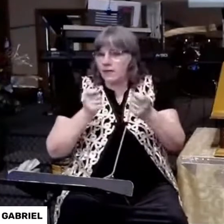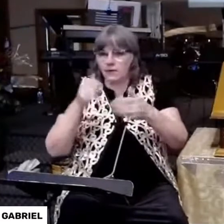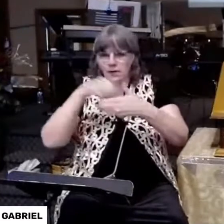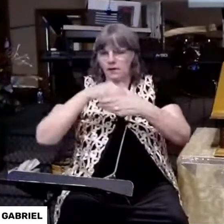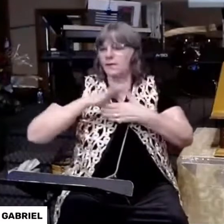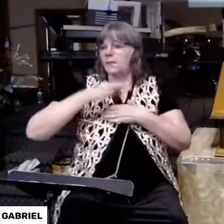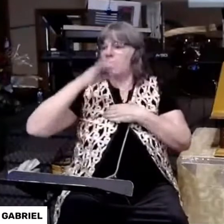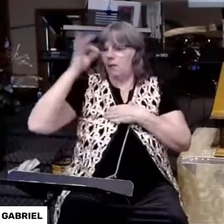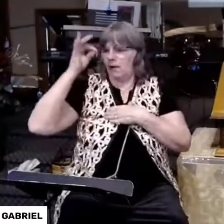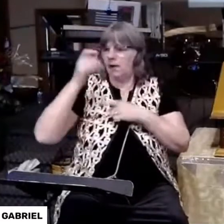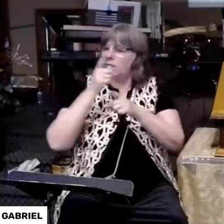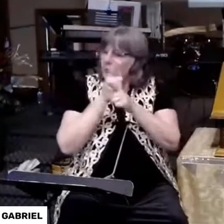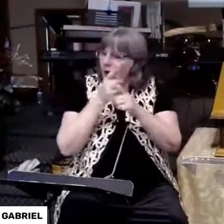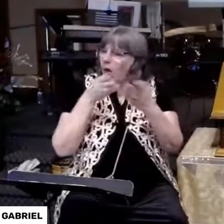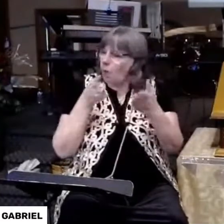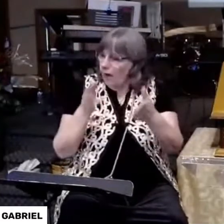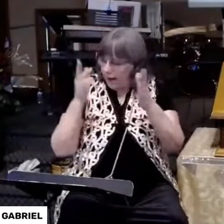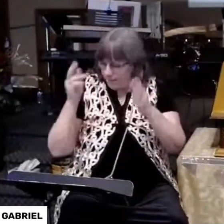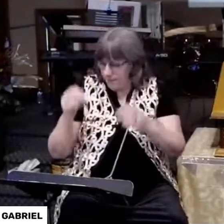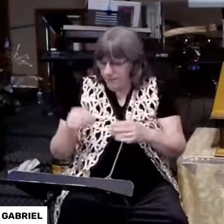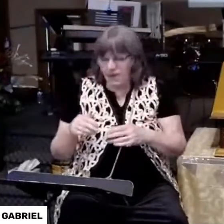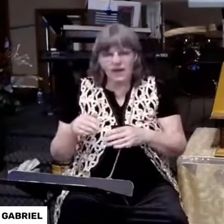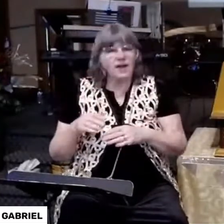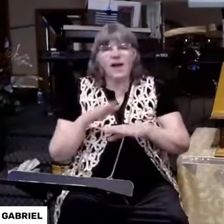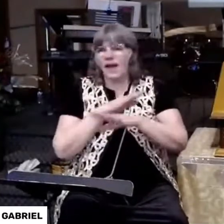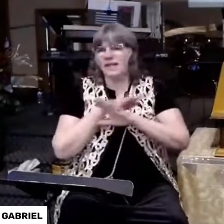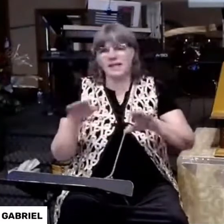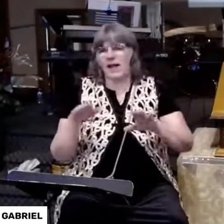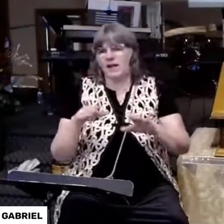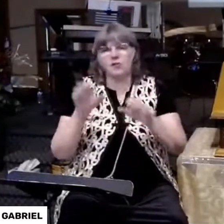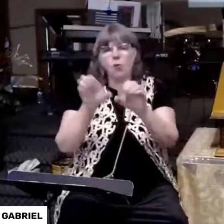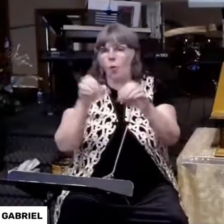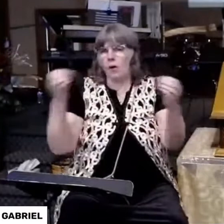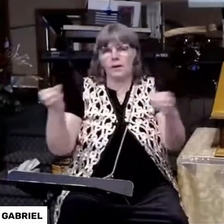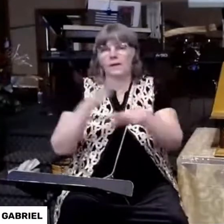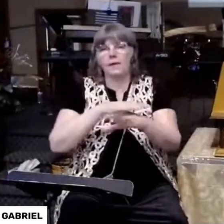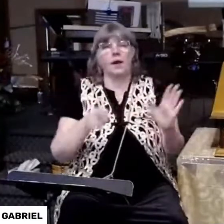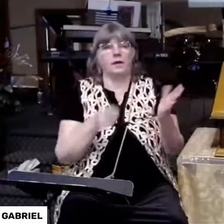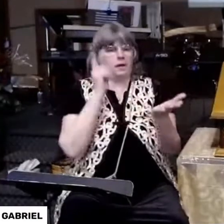with its many problems. So it was not just a bunch of commandments.